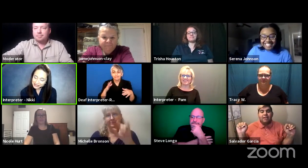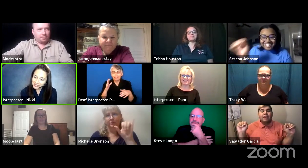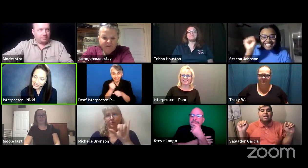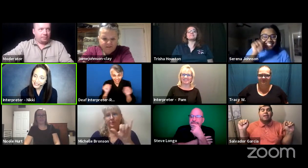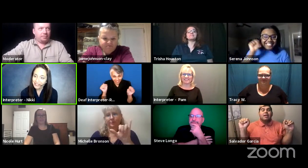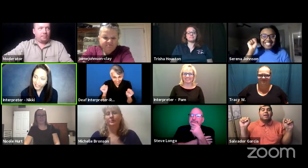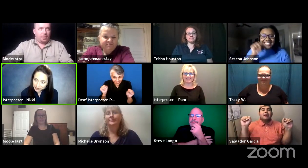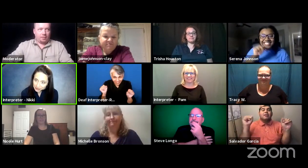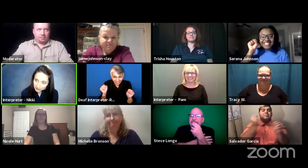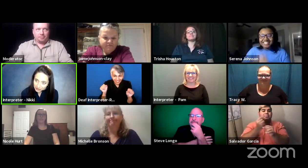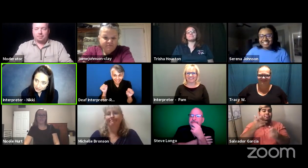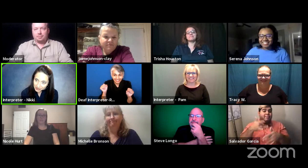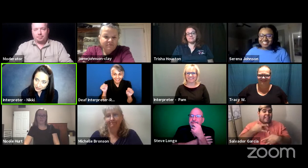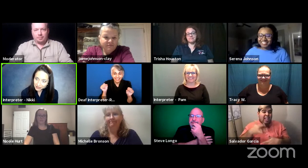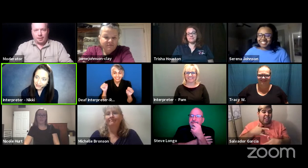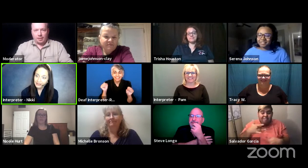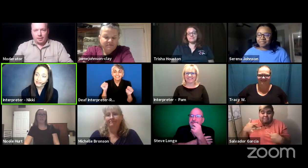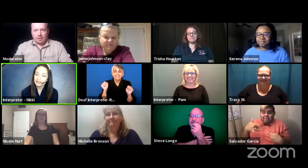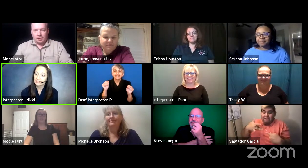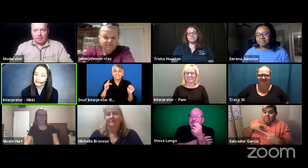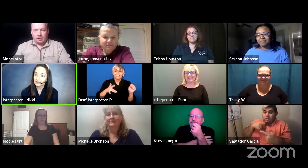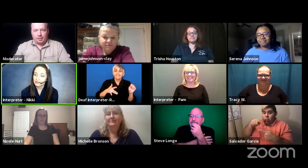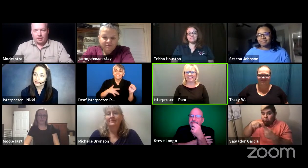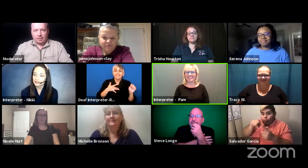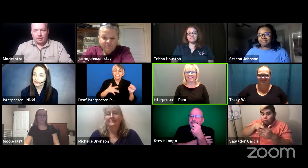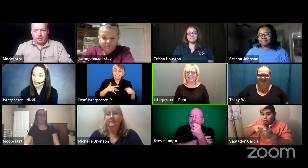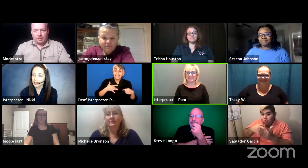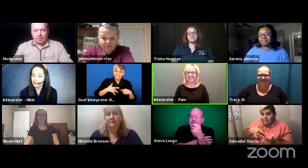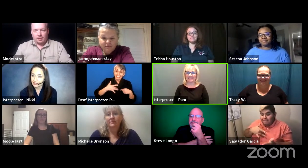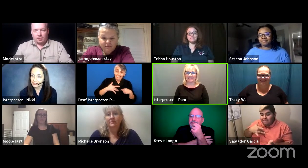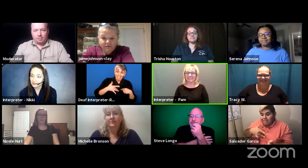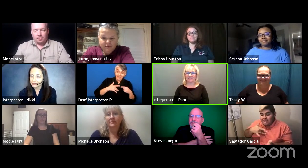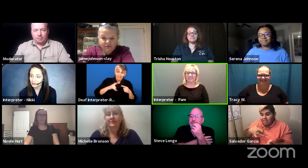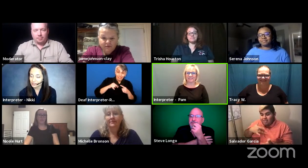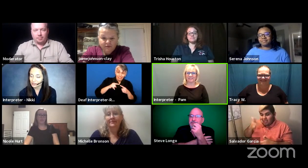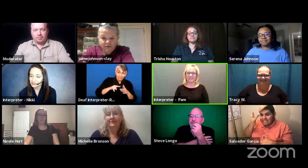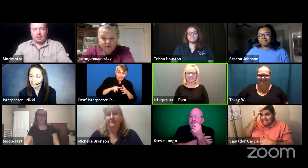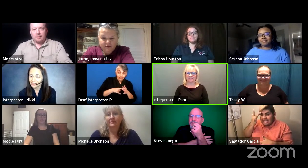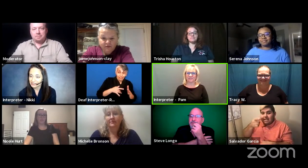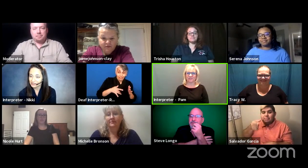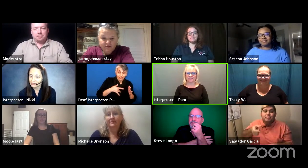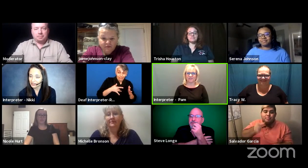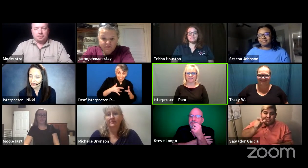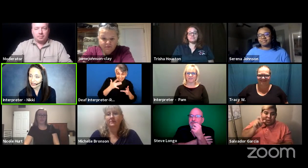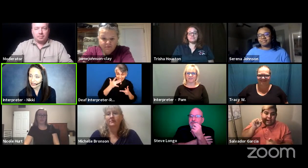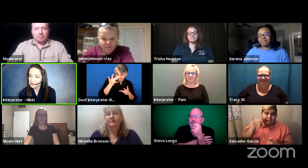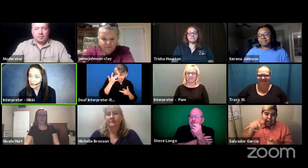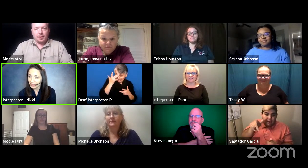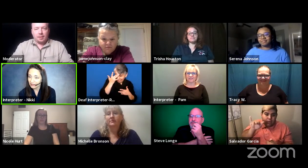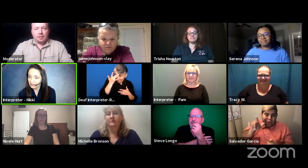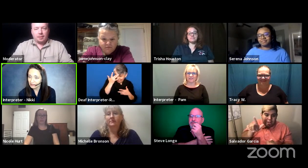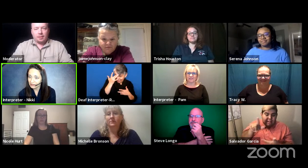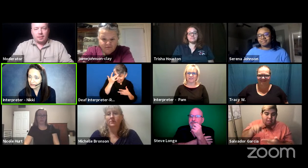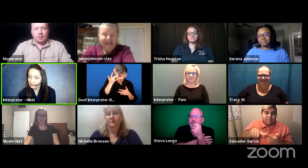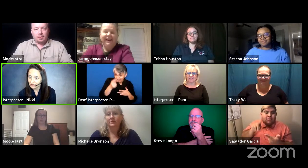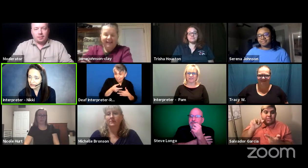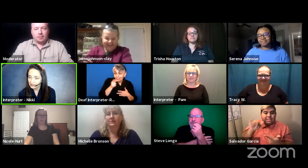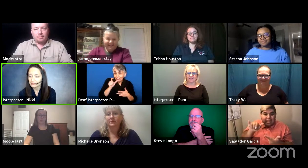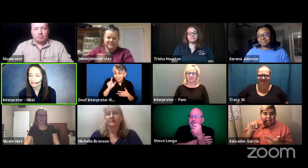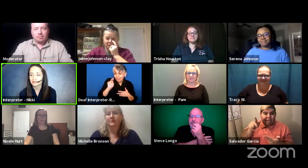Stay safe. Yes, yes, yes. And when you start to feel unwell,